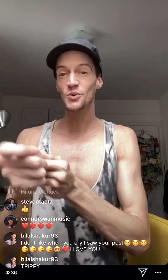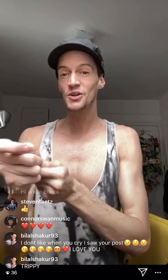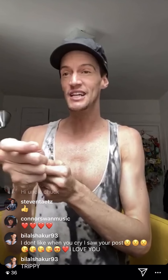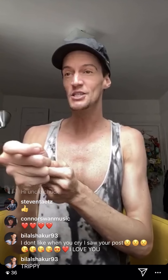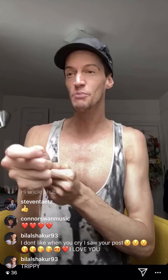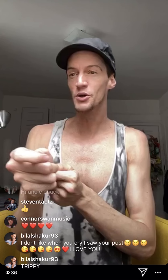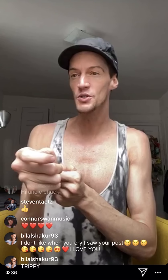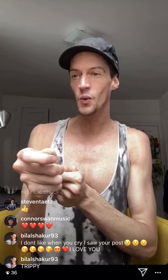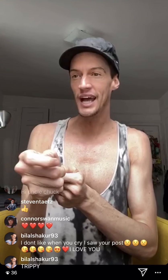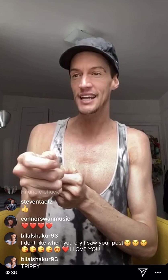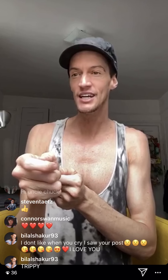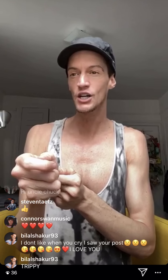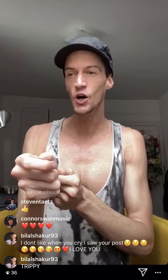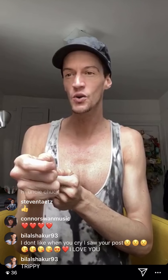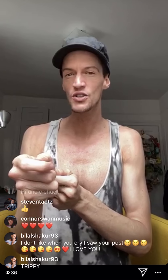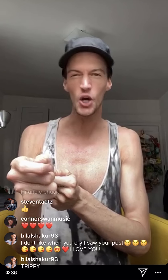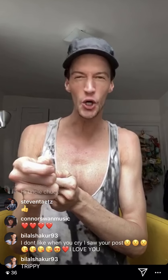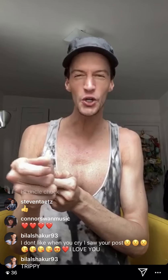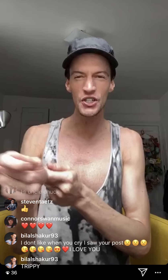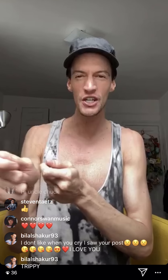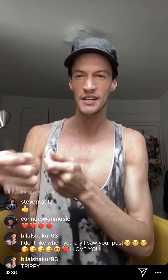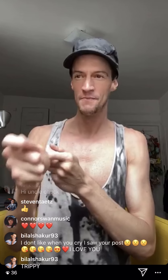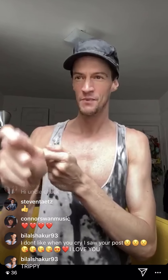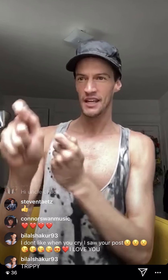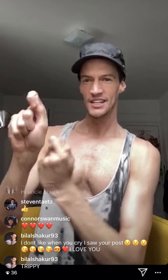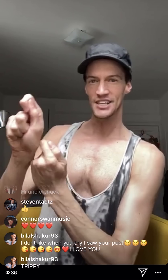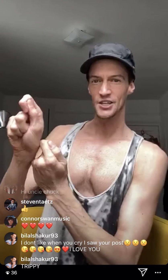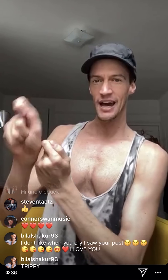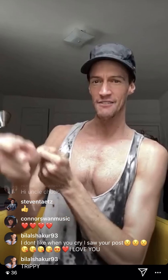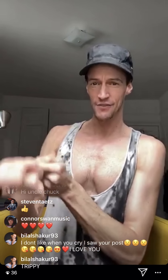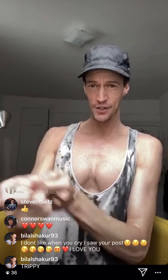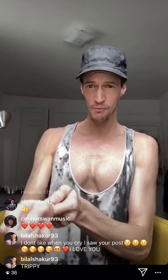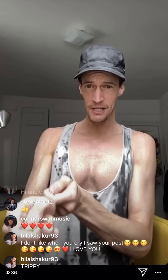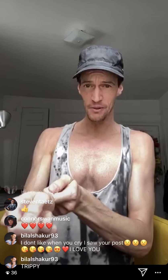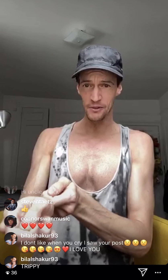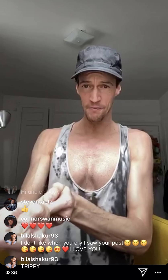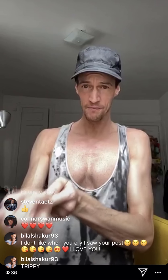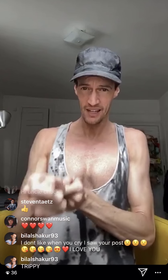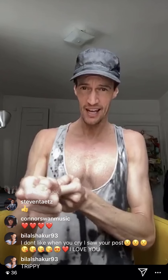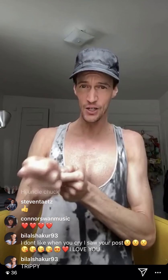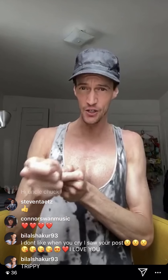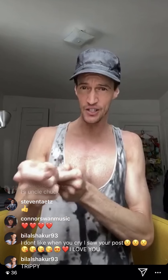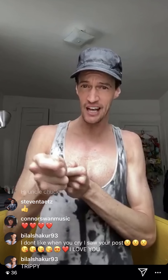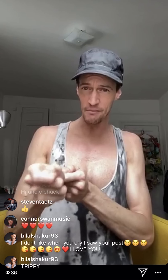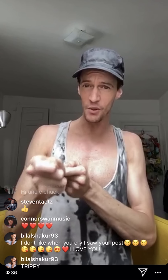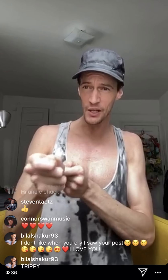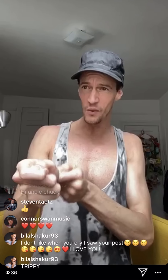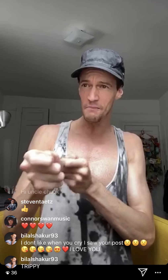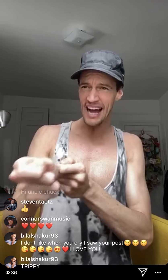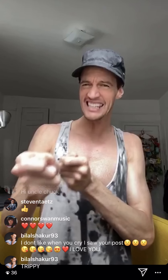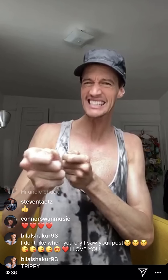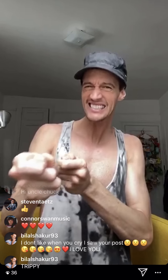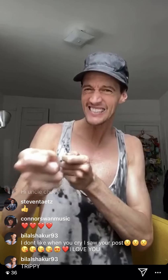is persuade, coax, urge. It's like you have two people and you're just kind of pulling one back, like, oh,